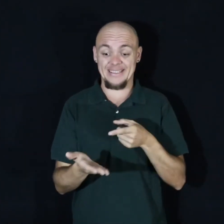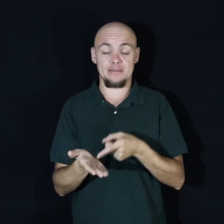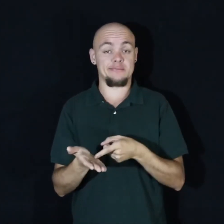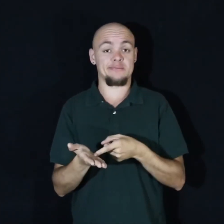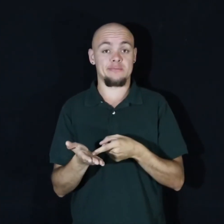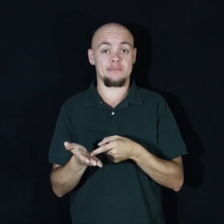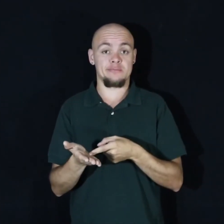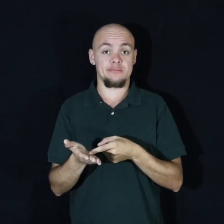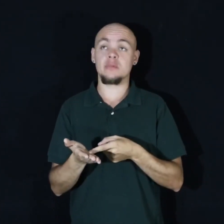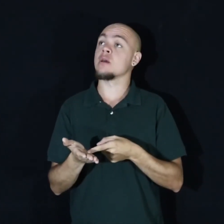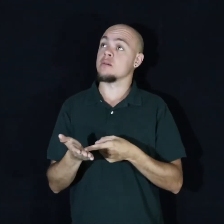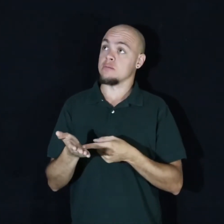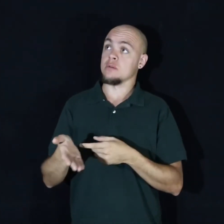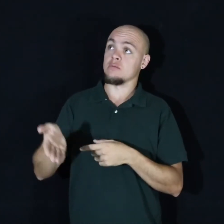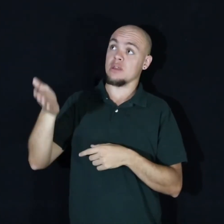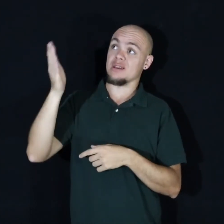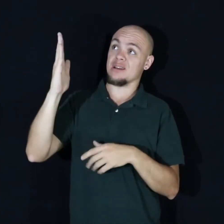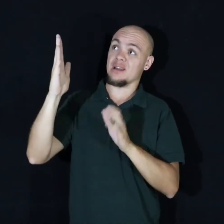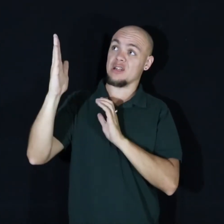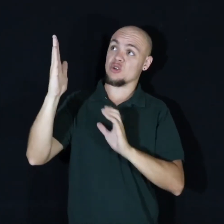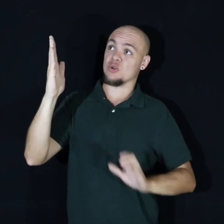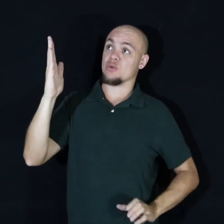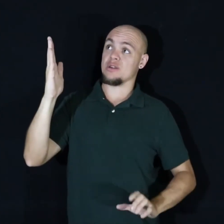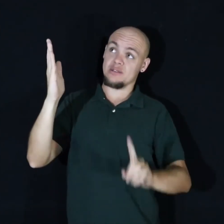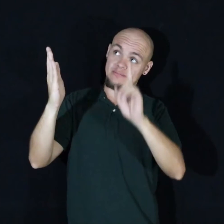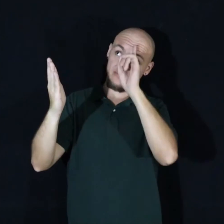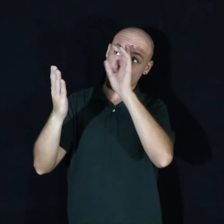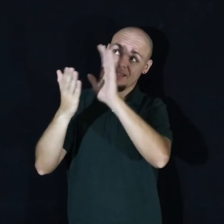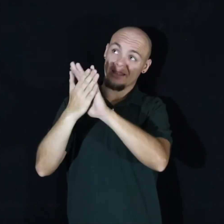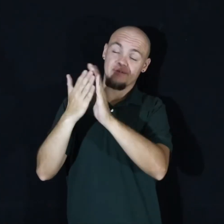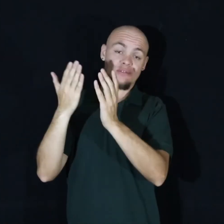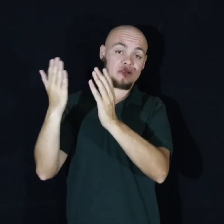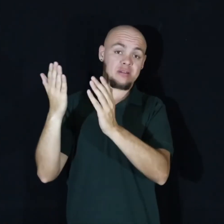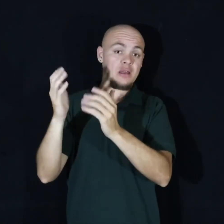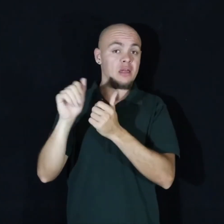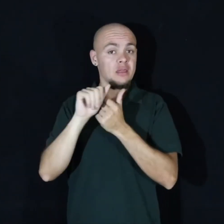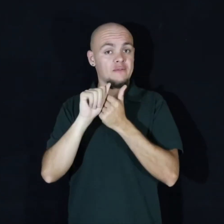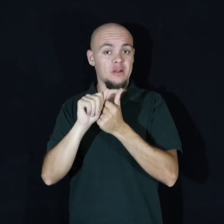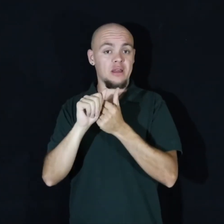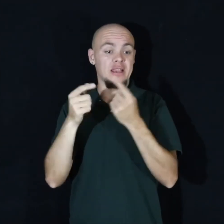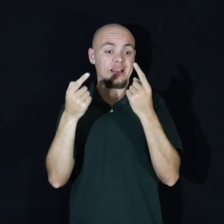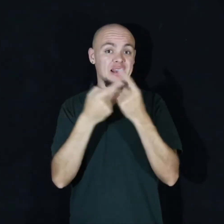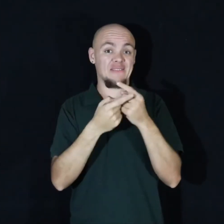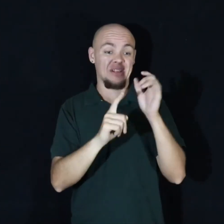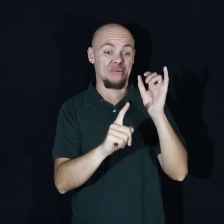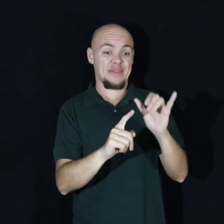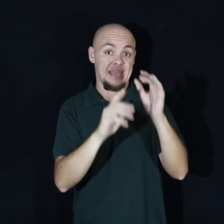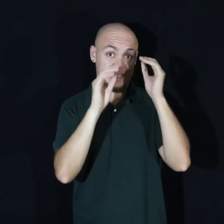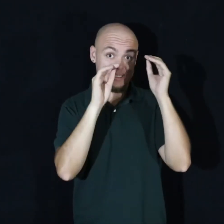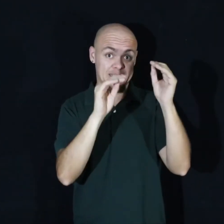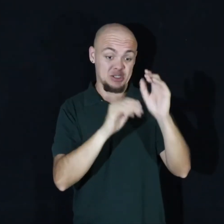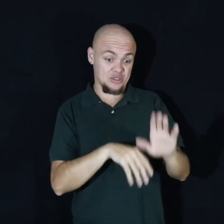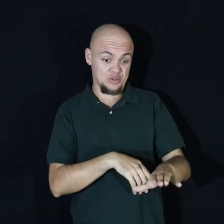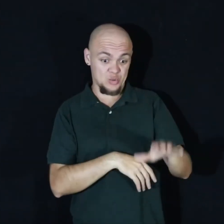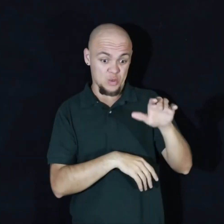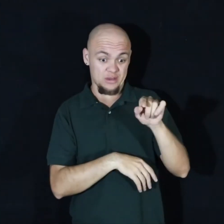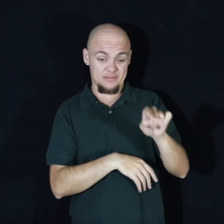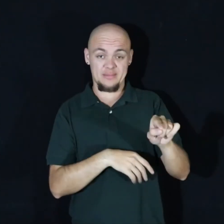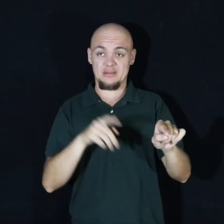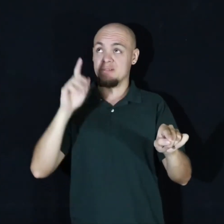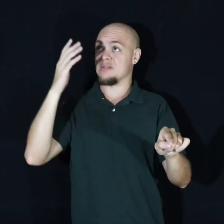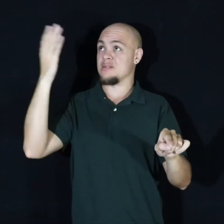scriptural evidence that says this is what Jesus taught. This is what your master calls you to do, and it's in